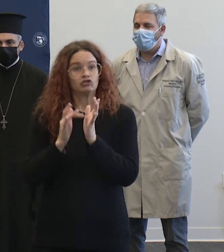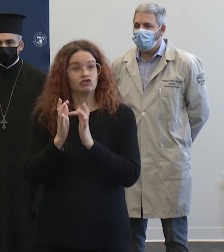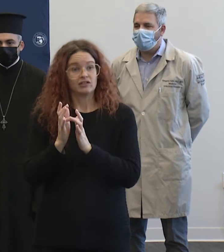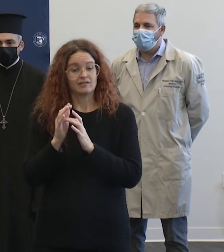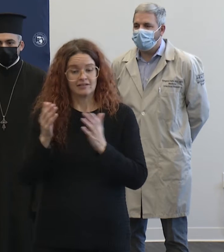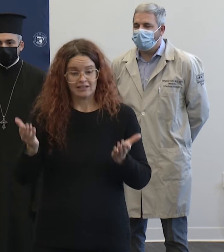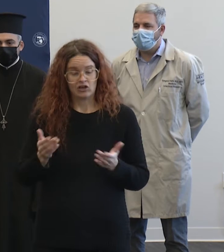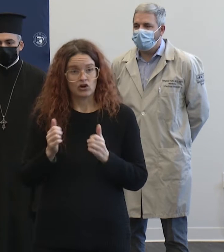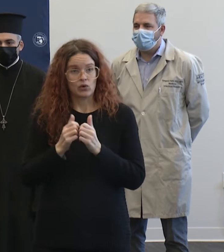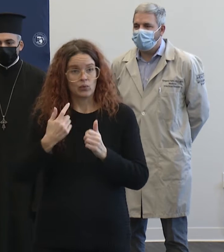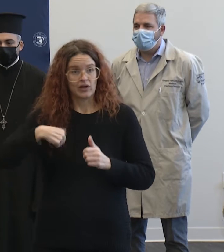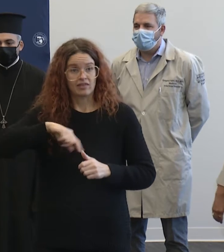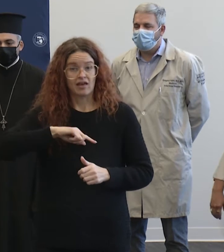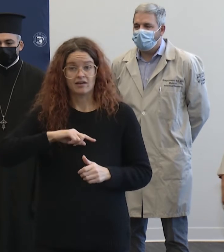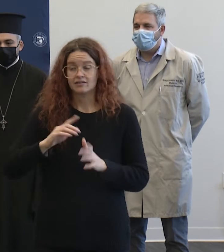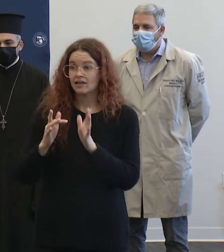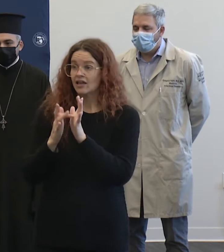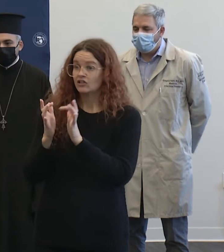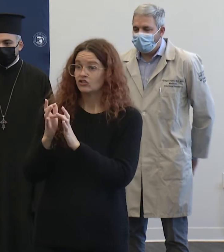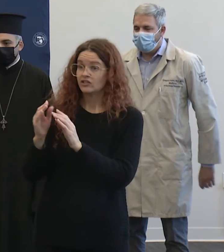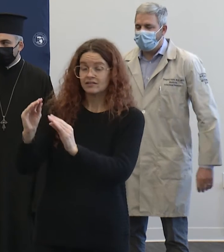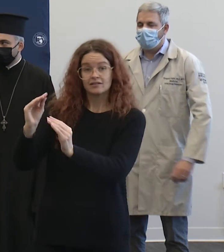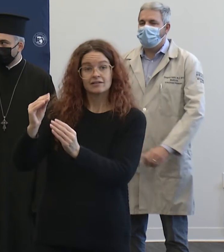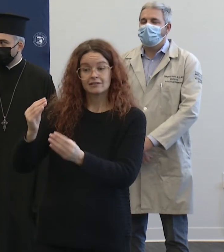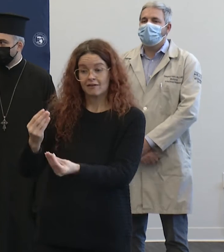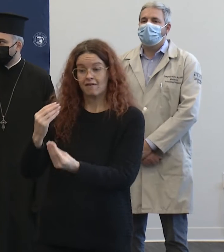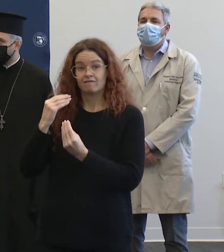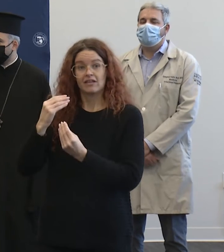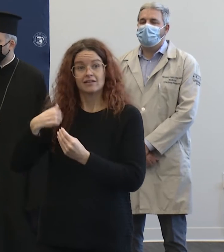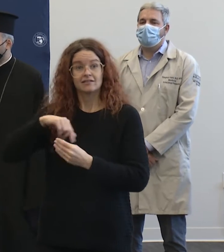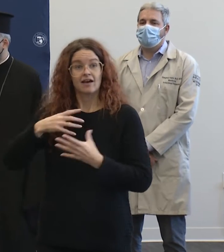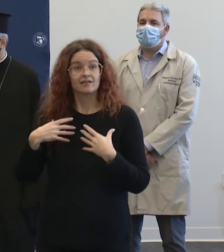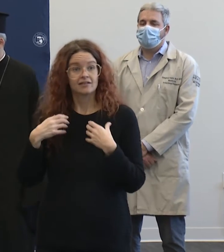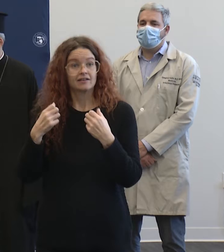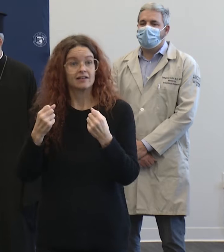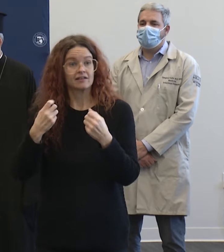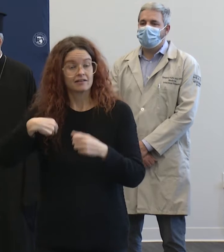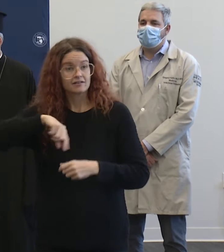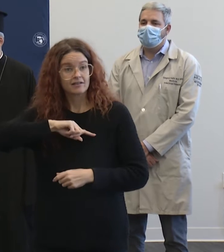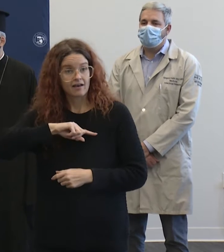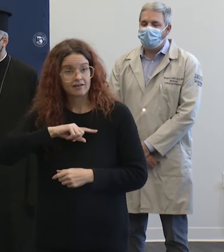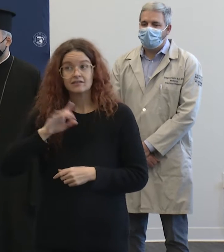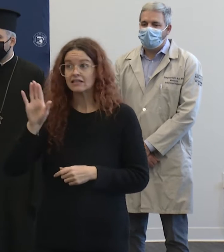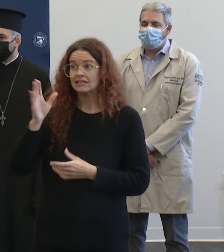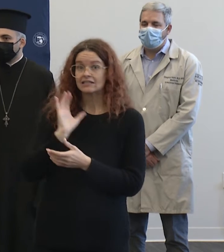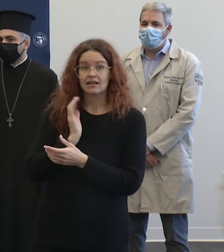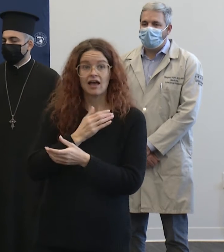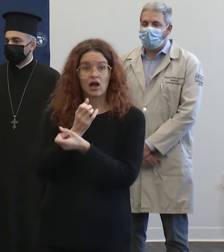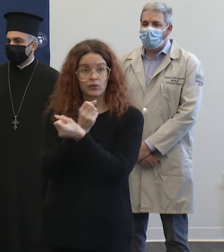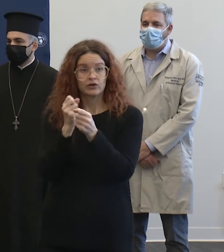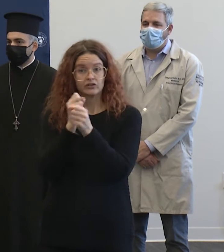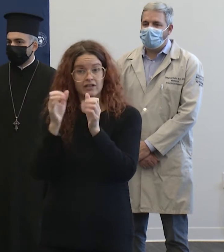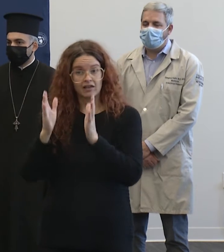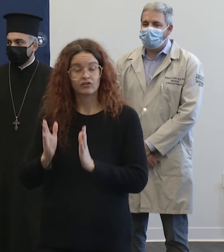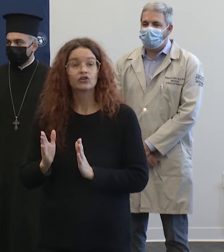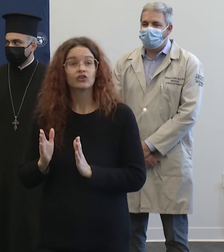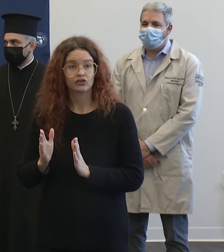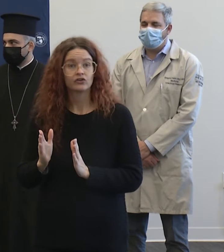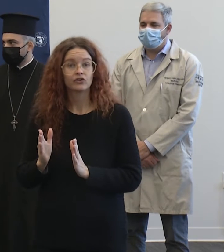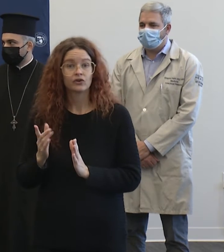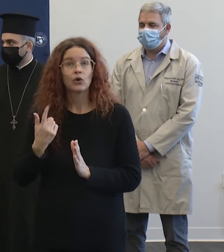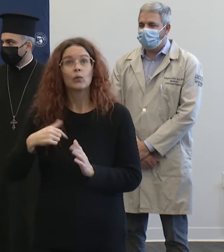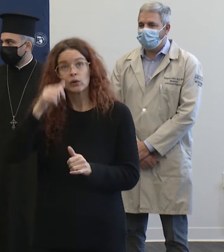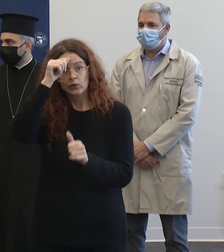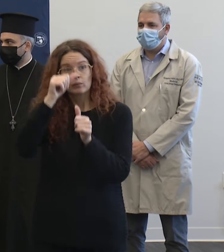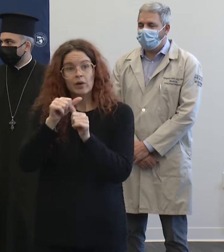And just as Jesus feeds us and heals us as our Savior that we recall Christmas, so